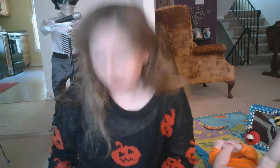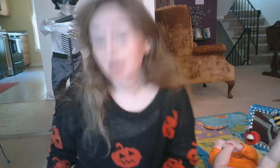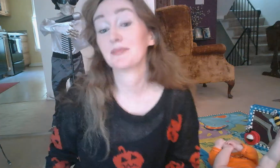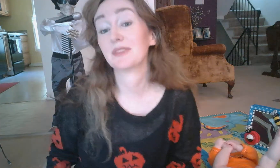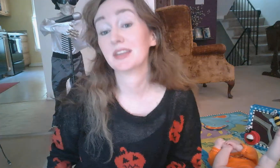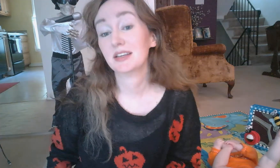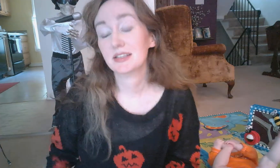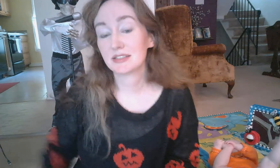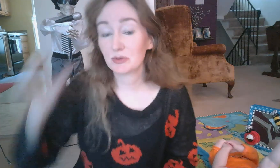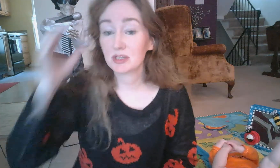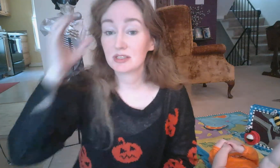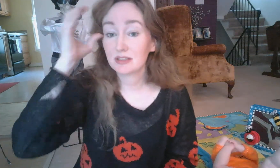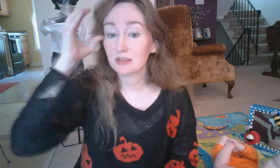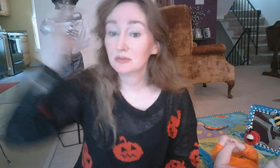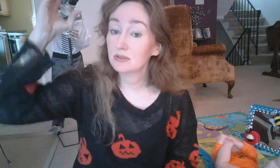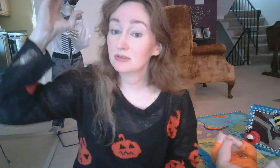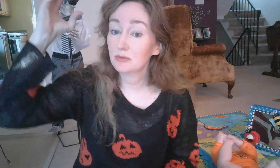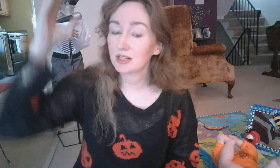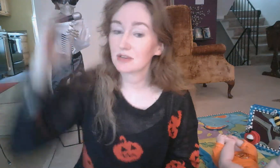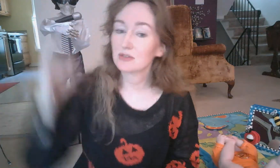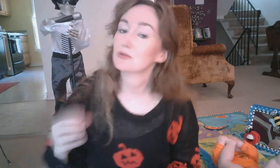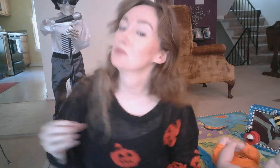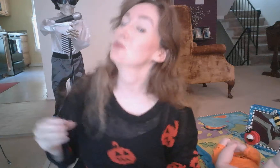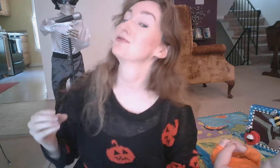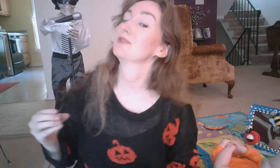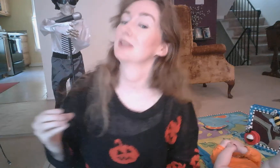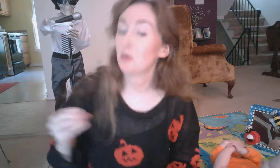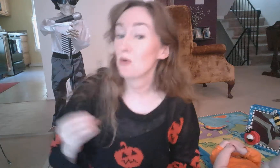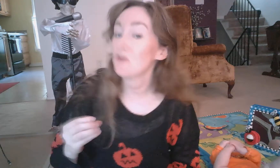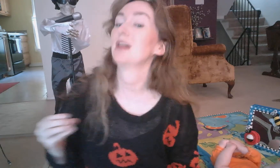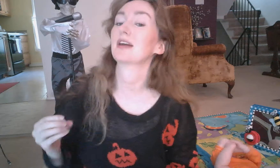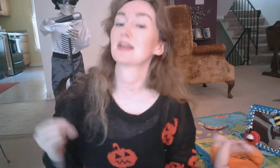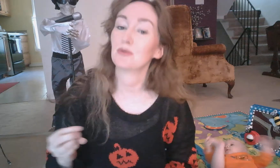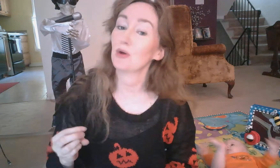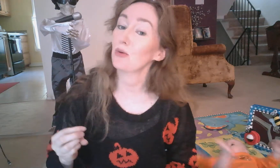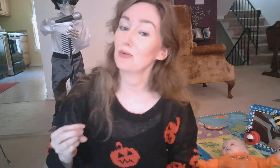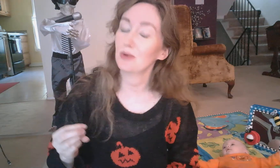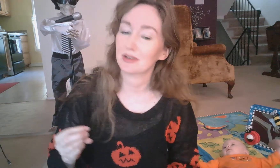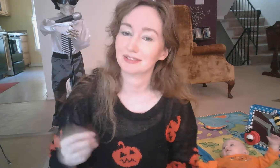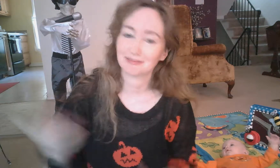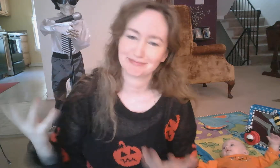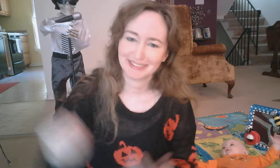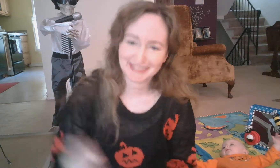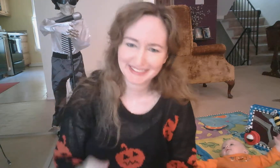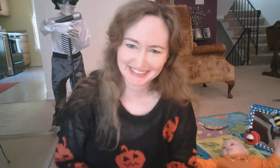Okay. Since we just did moon, we can also do a wolf, like a wolf howling at the moon. Oh!